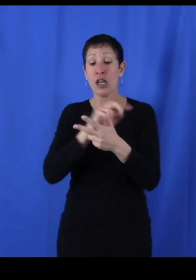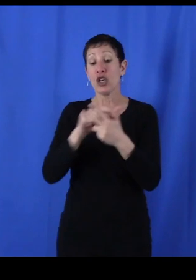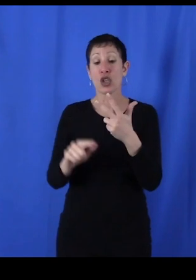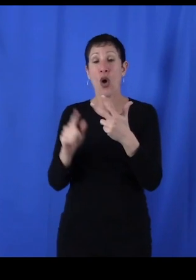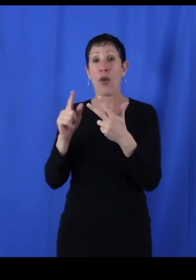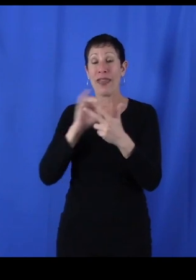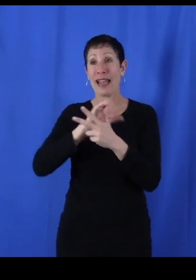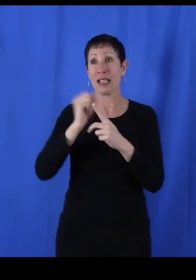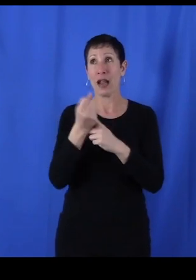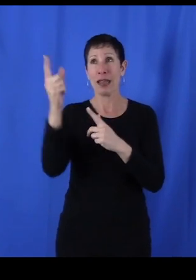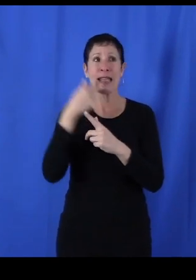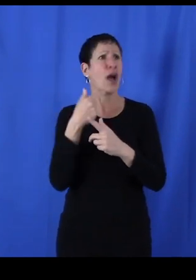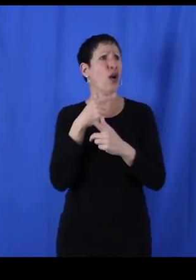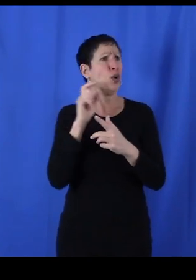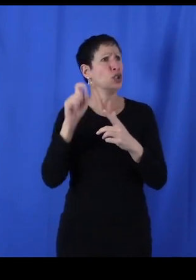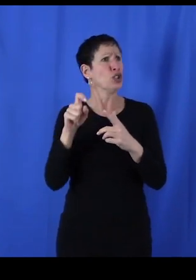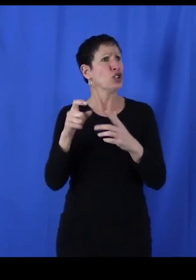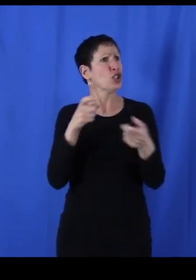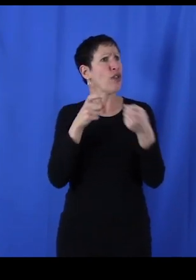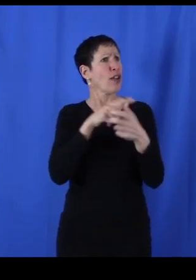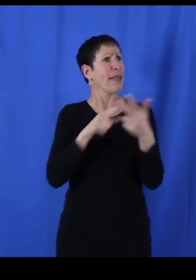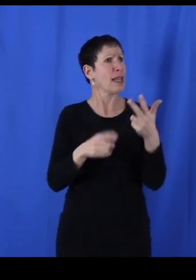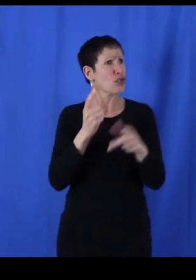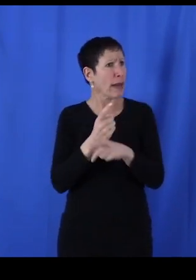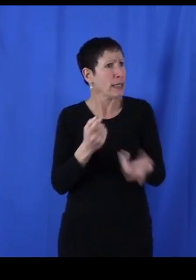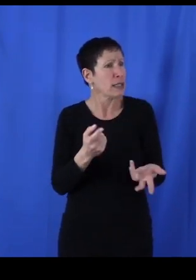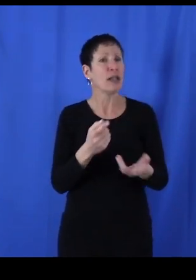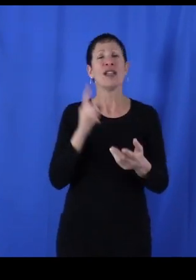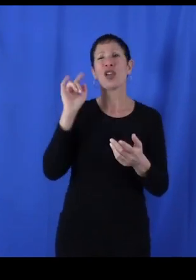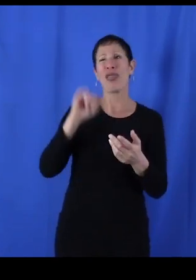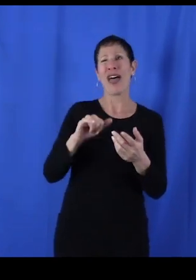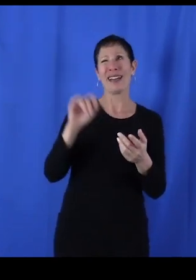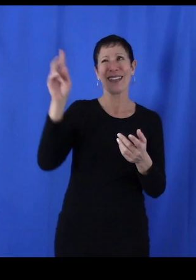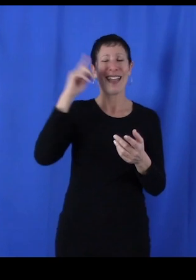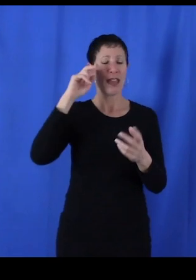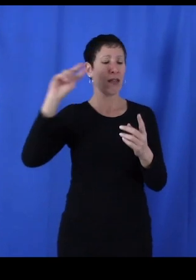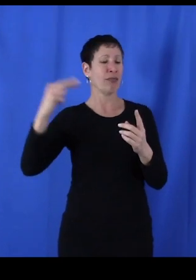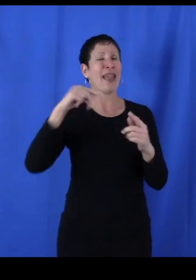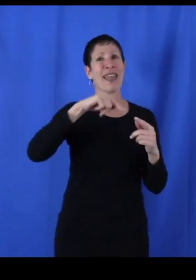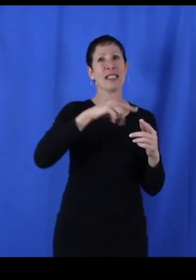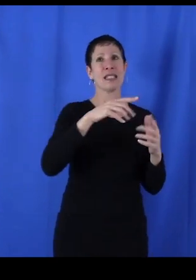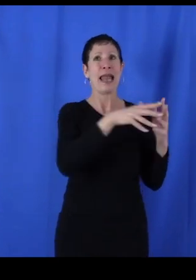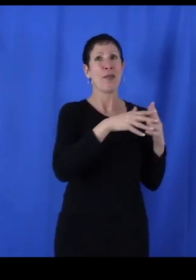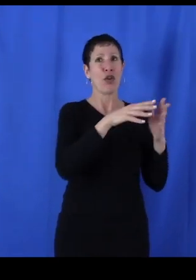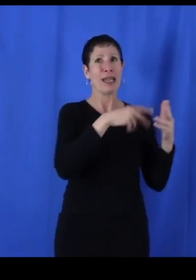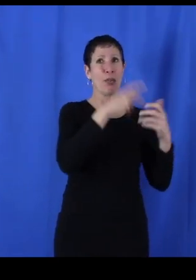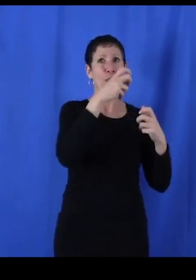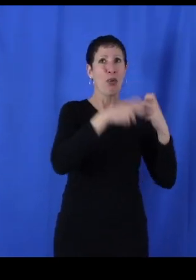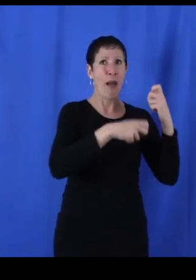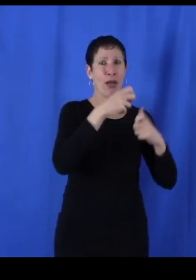is, shouldn't this be regulated? So it's viewed as sort of an American problem that's been brought in, and can't we